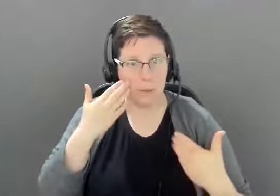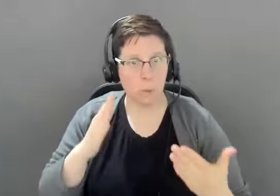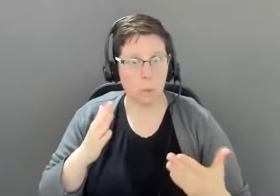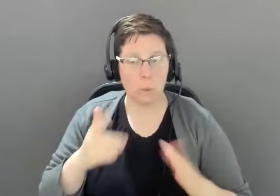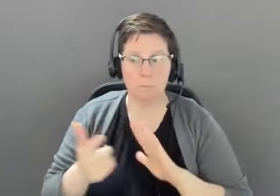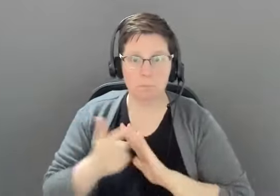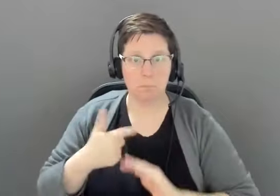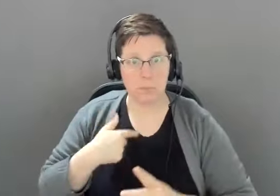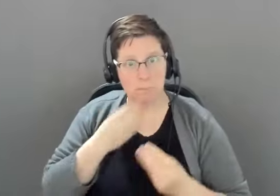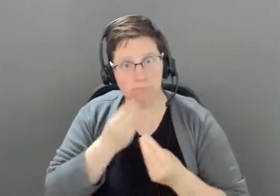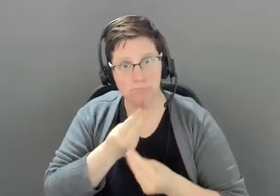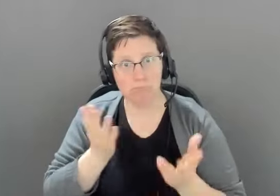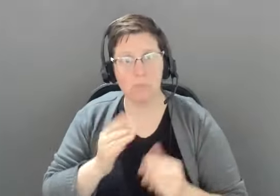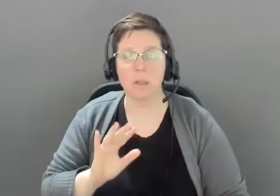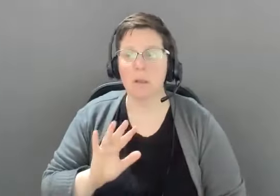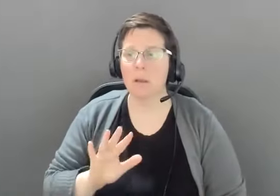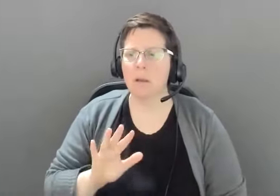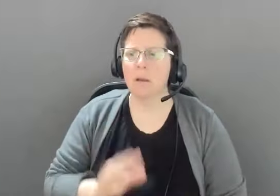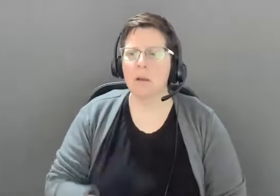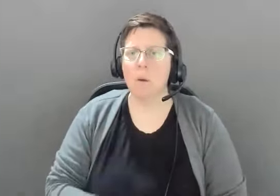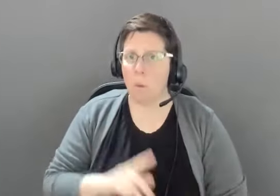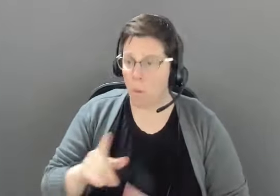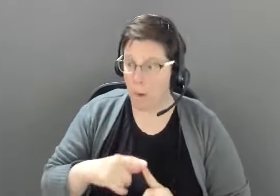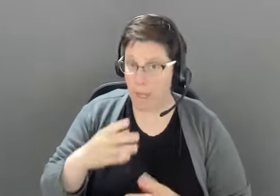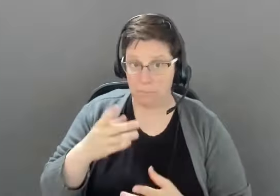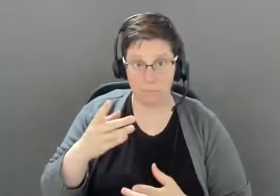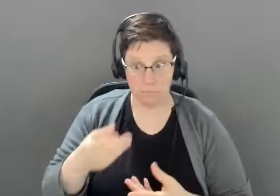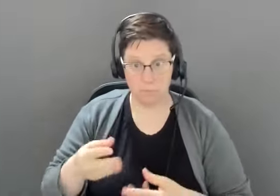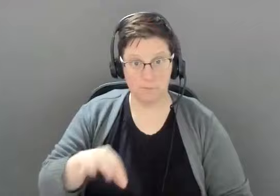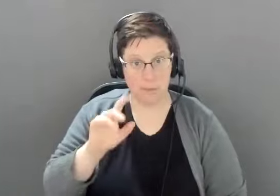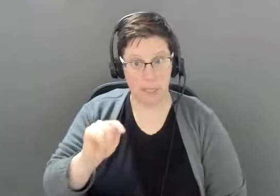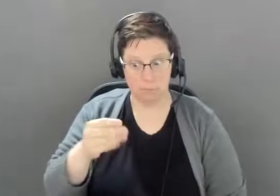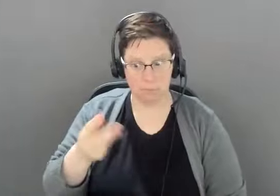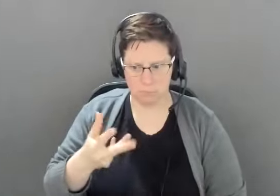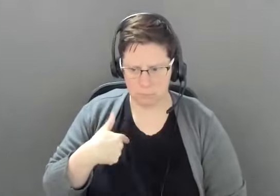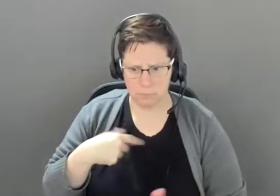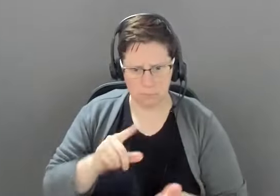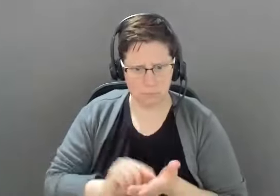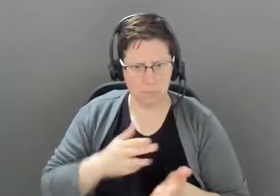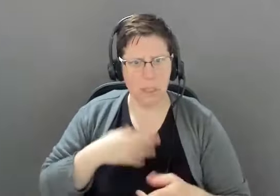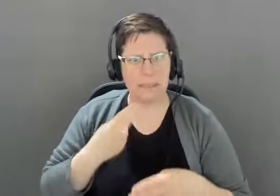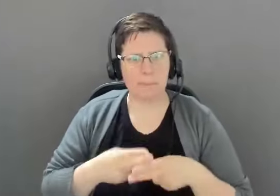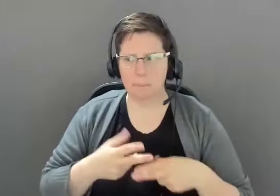Knowing immediately, though, when I had found out that there was a publication ban on my name, that I did not want to